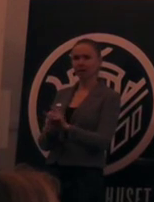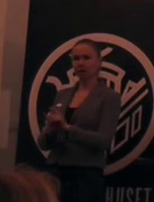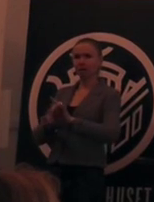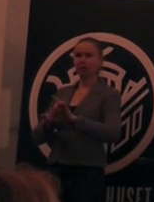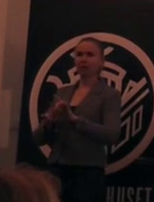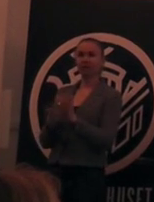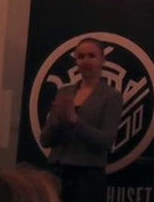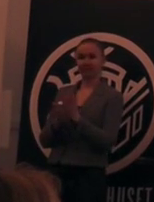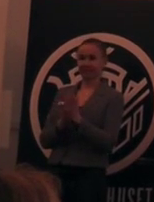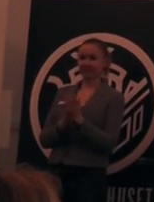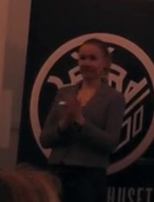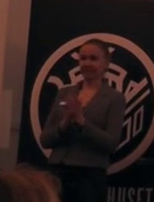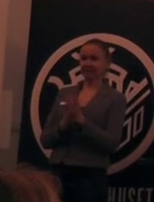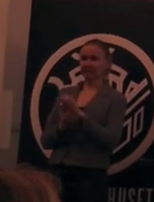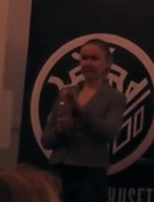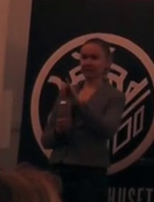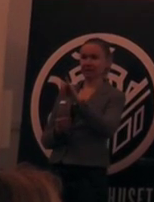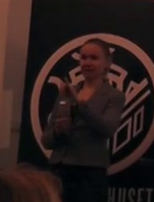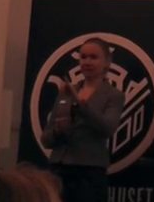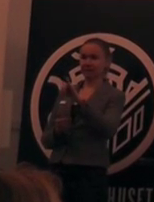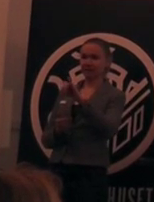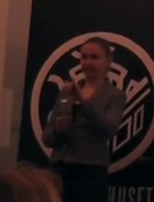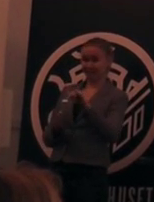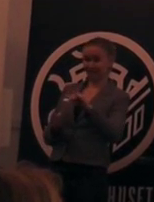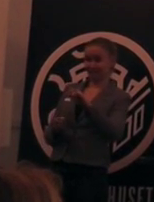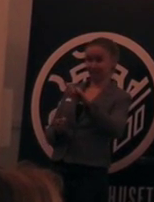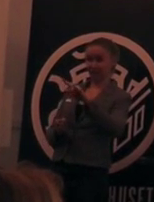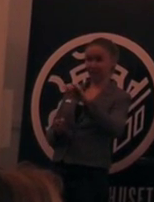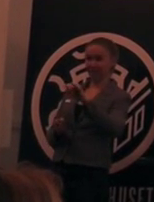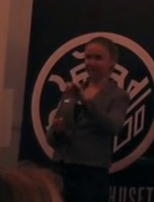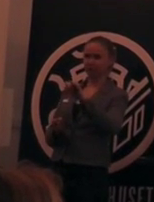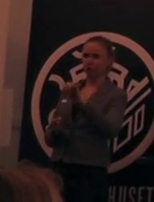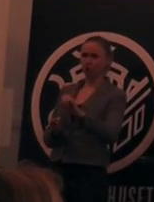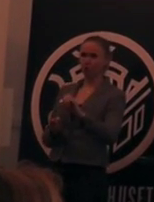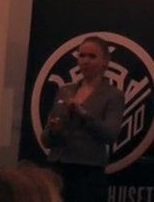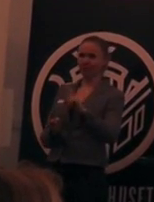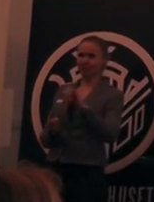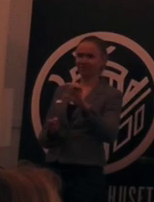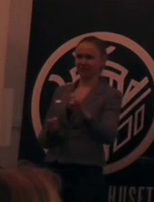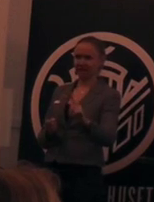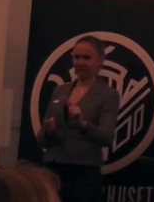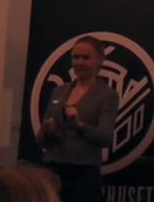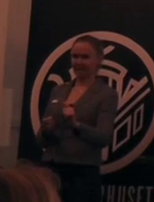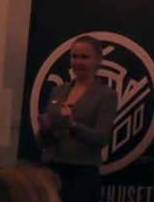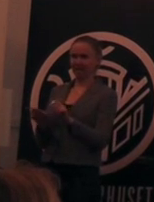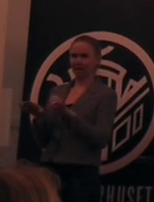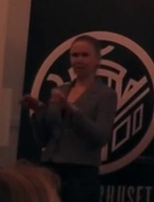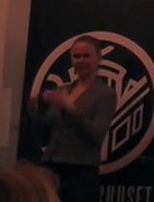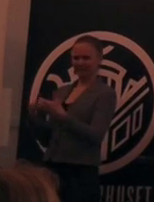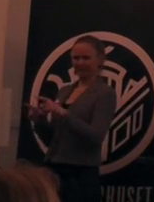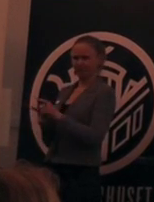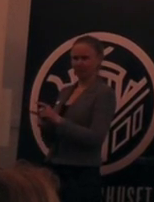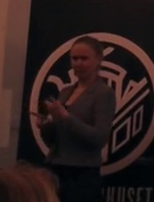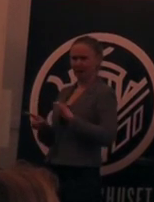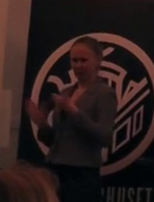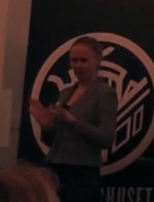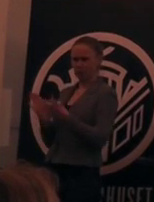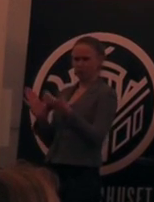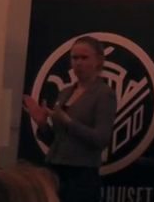renamed, even the Jovic Party, by the way, it was really strange. The Jovic Party, which is fiercely anti-LGBT,